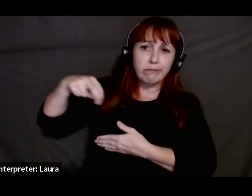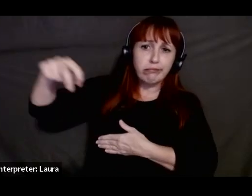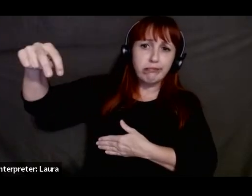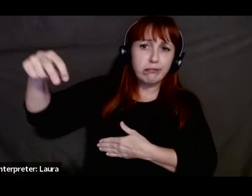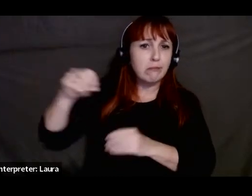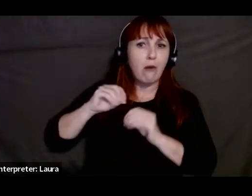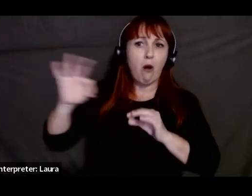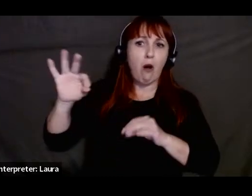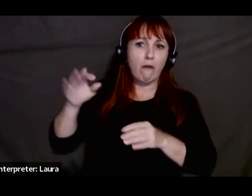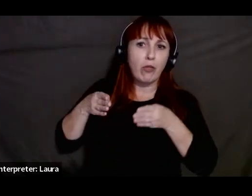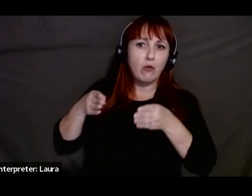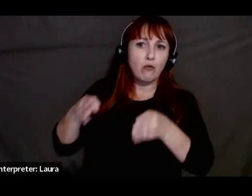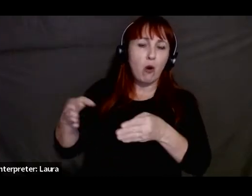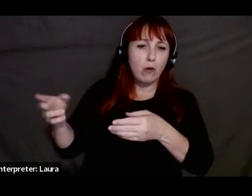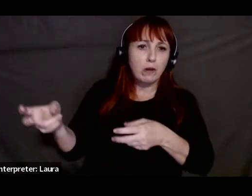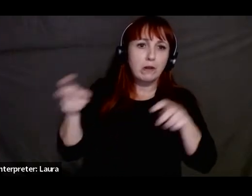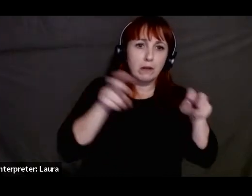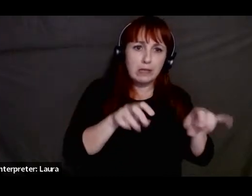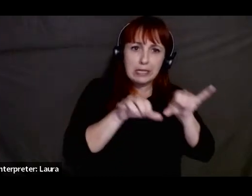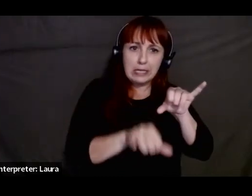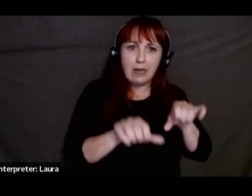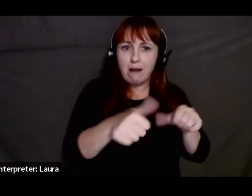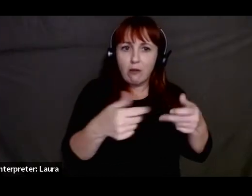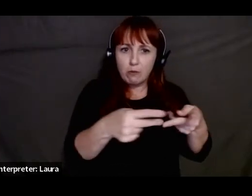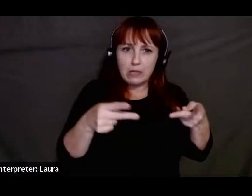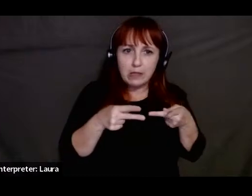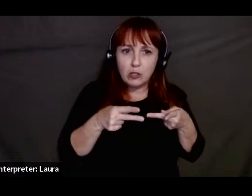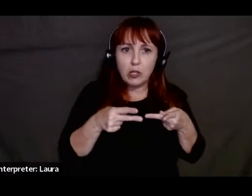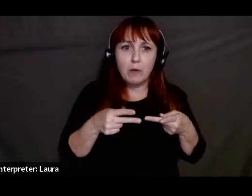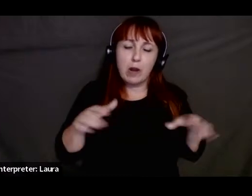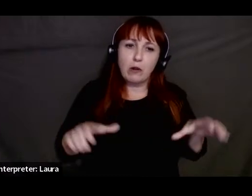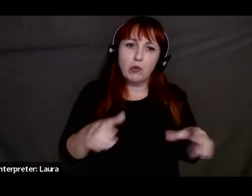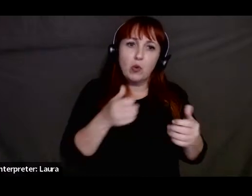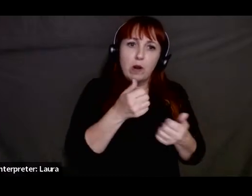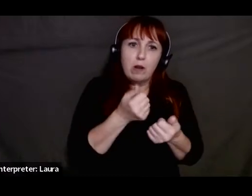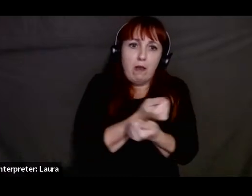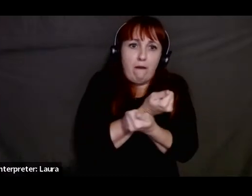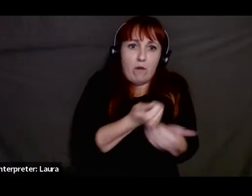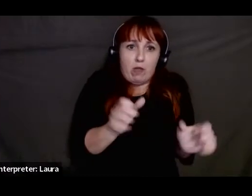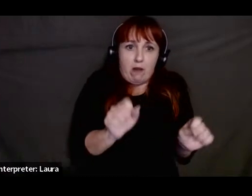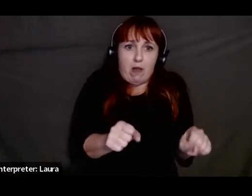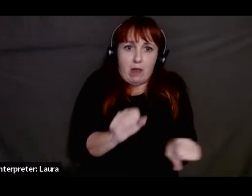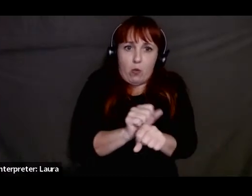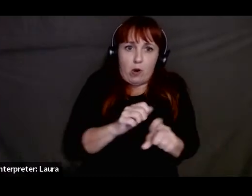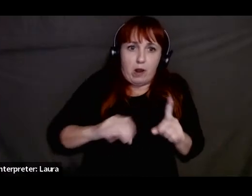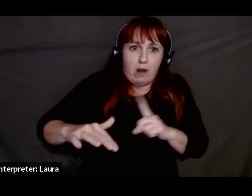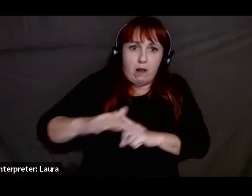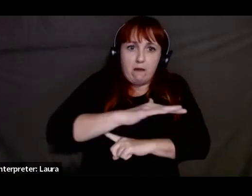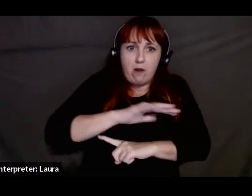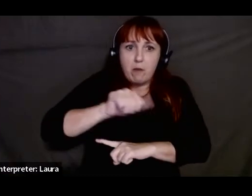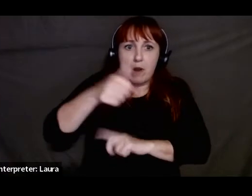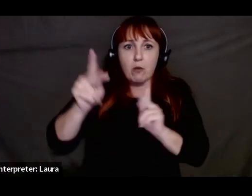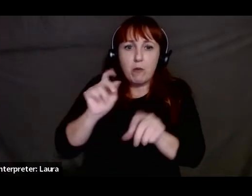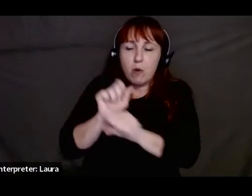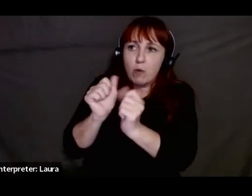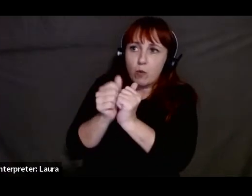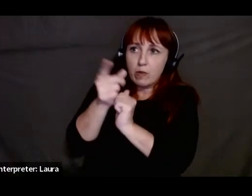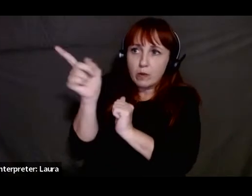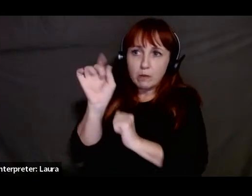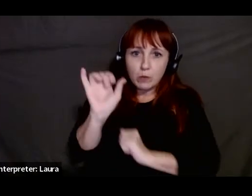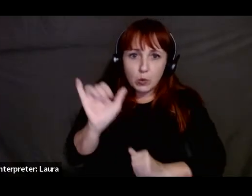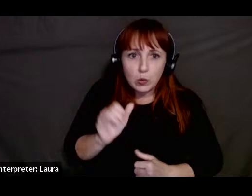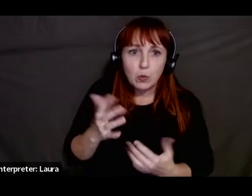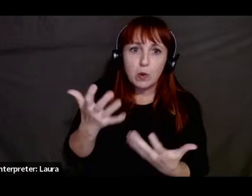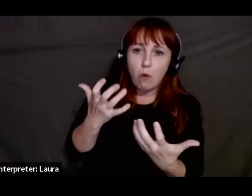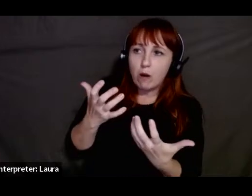do everything I can to help facilitate a good working environment, as well as the other people that I work with up there. And we